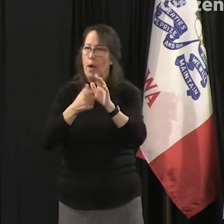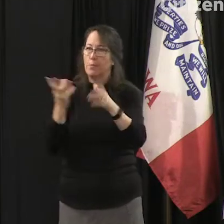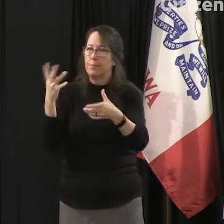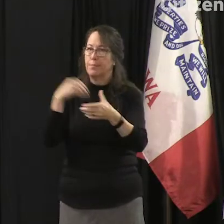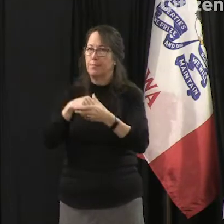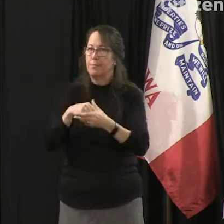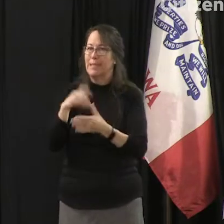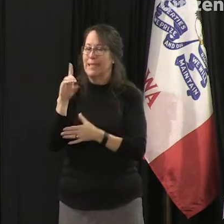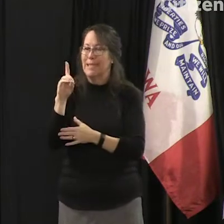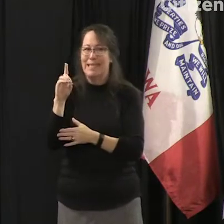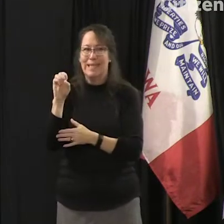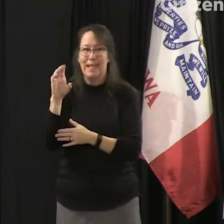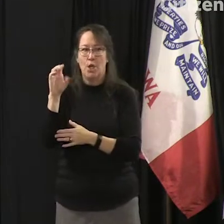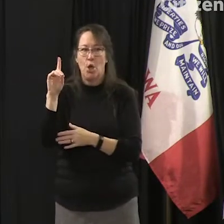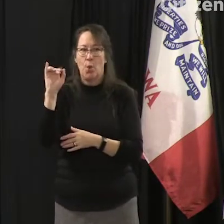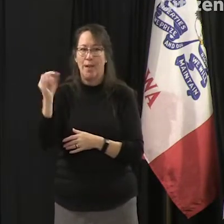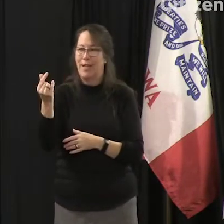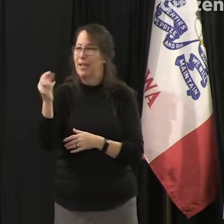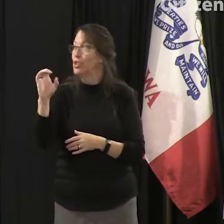in it that decoding chip.